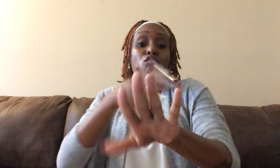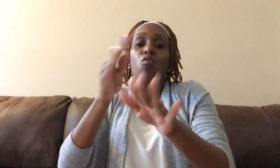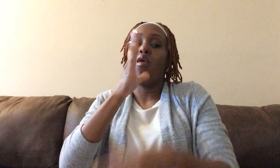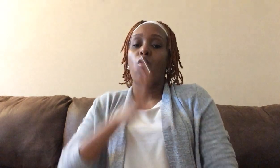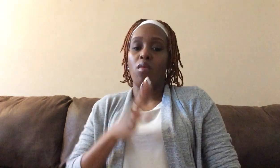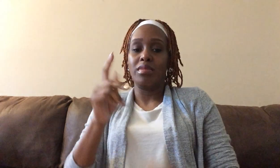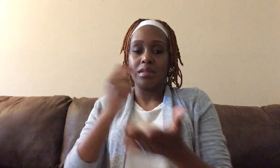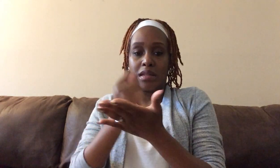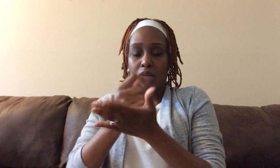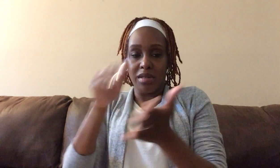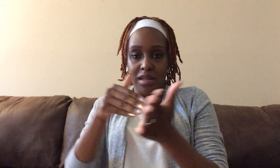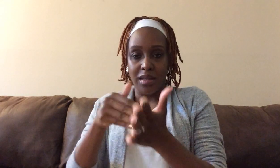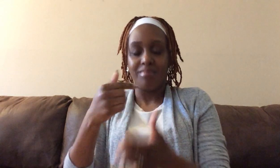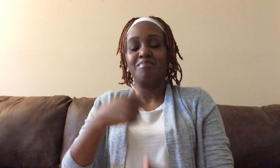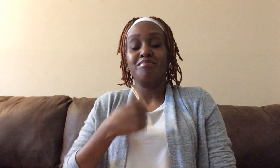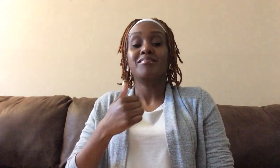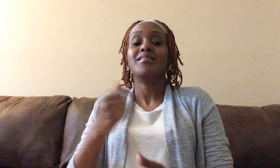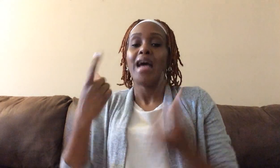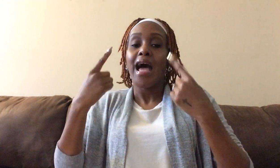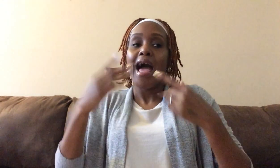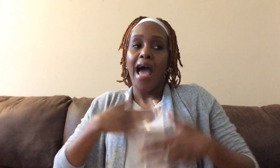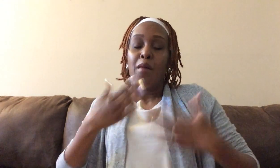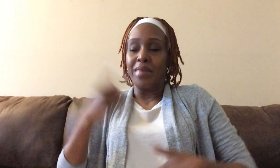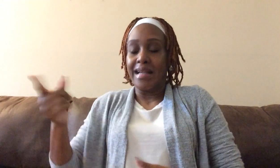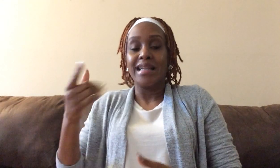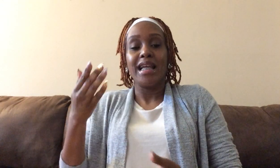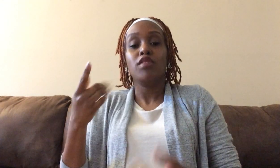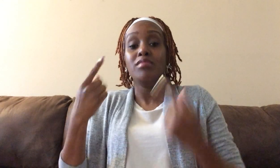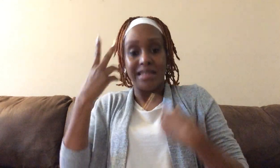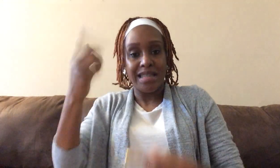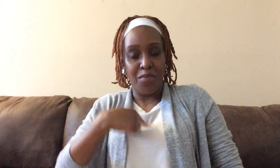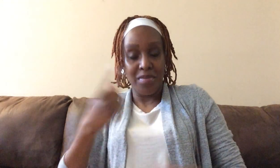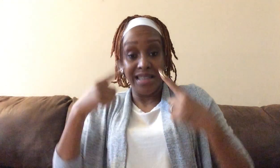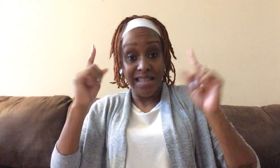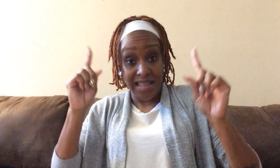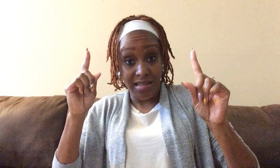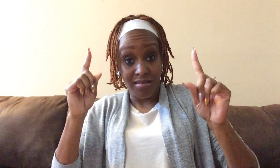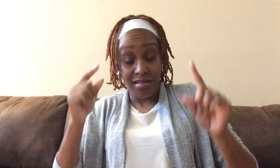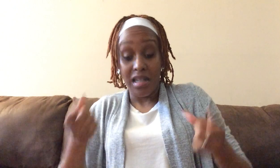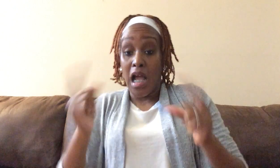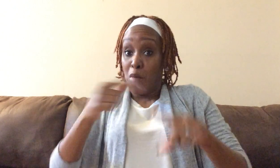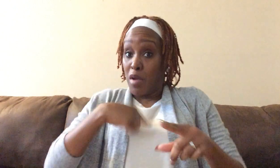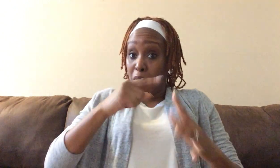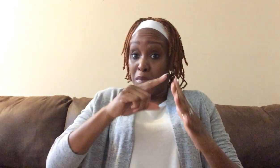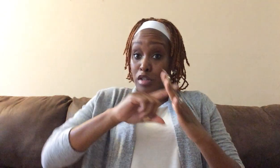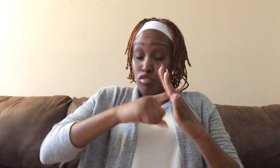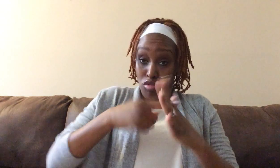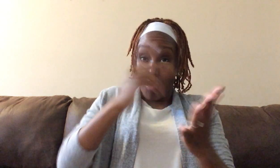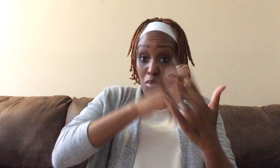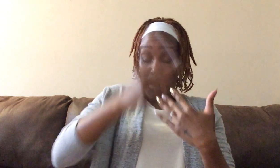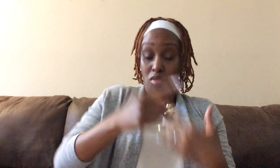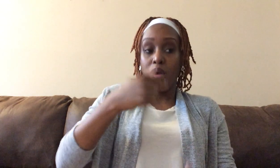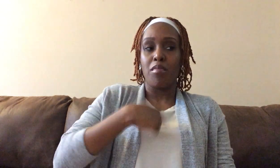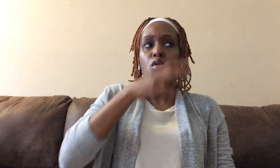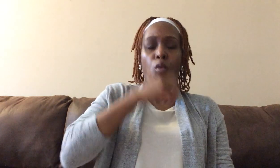was happy he was there to see me succeed. I started the program at the age of 35, and